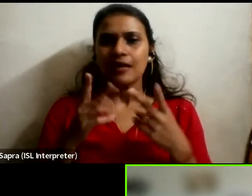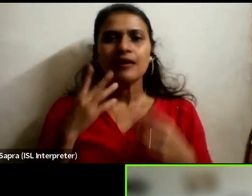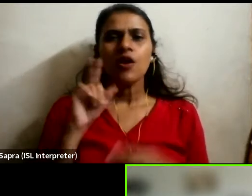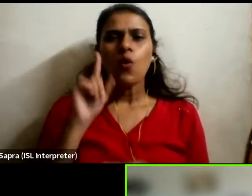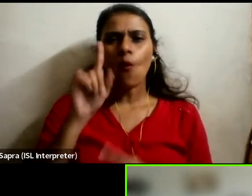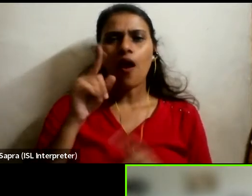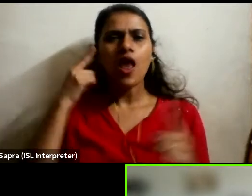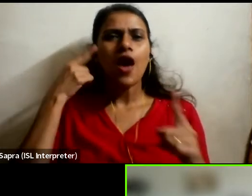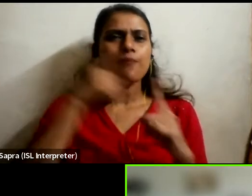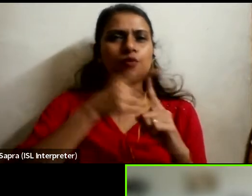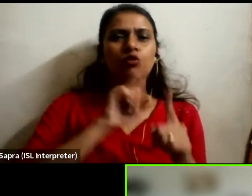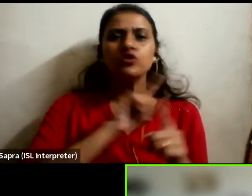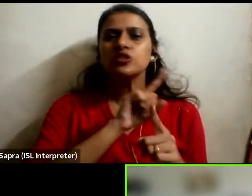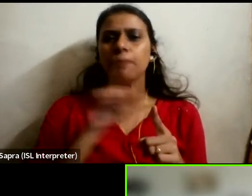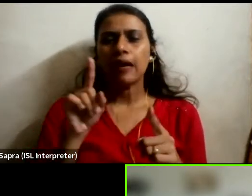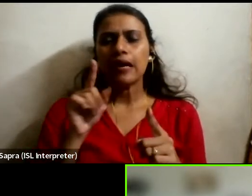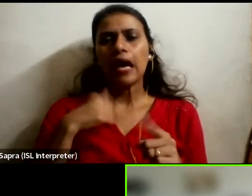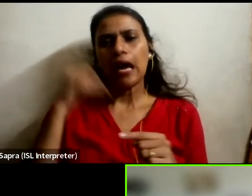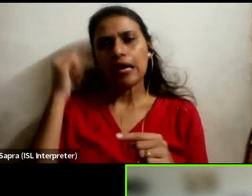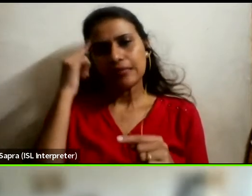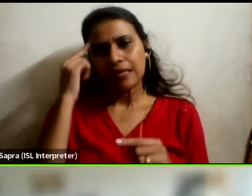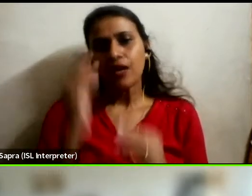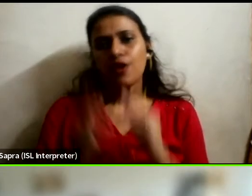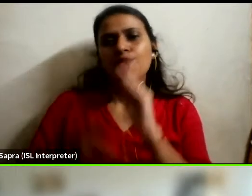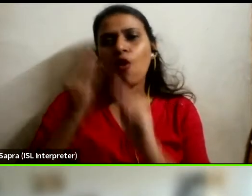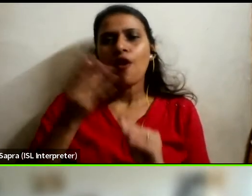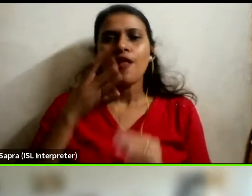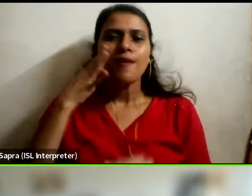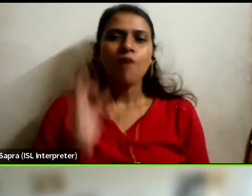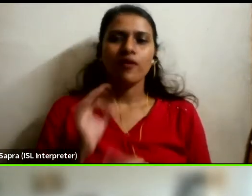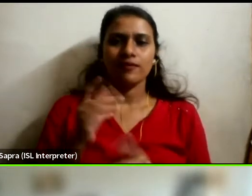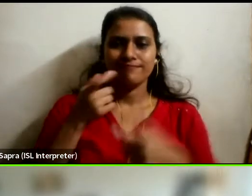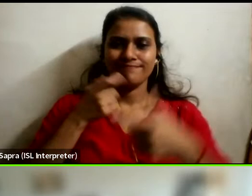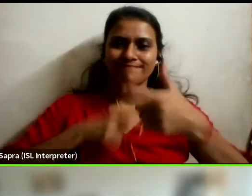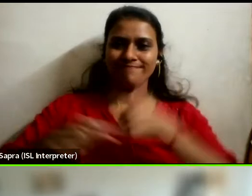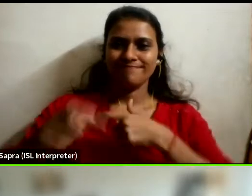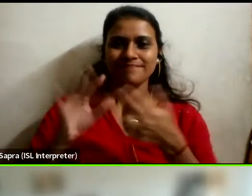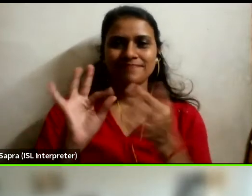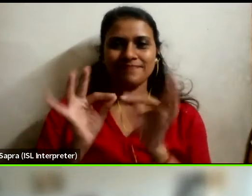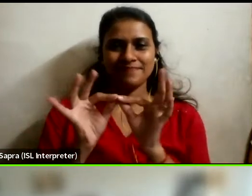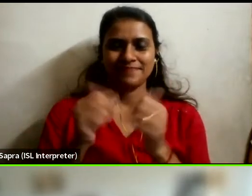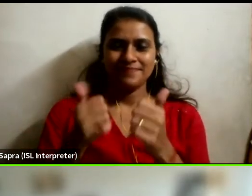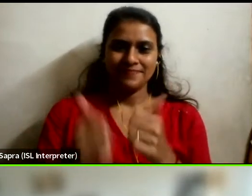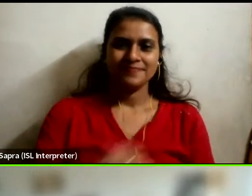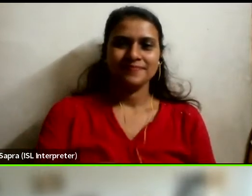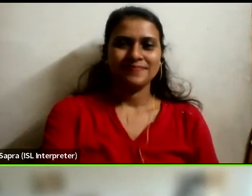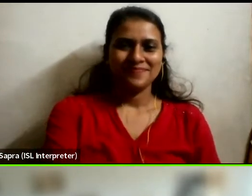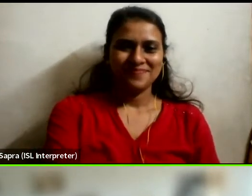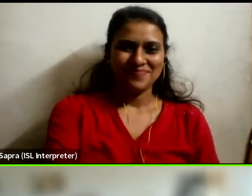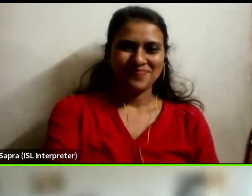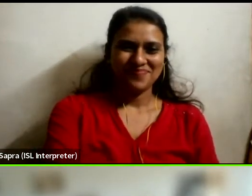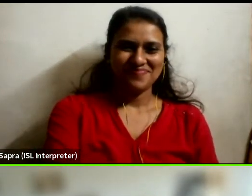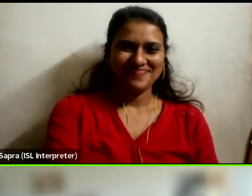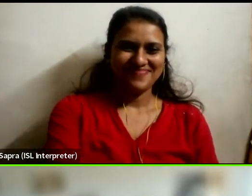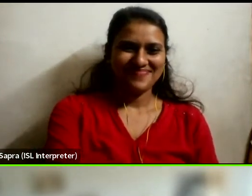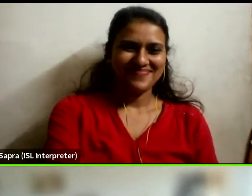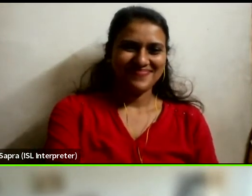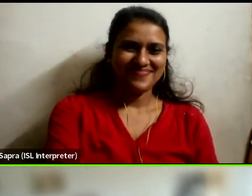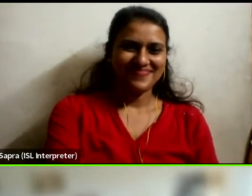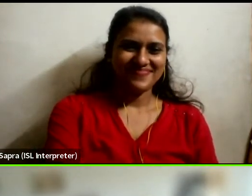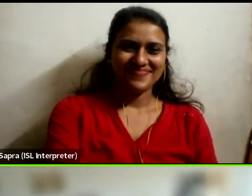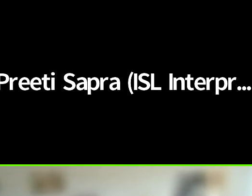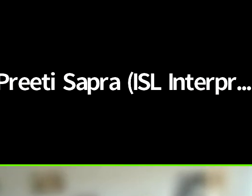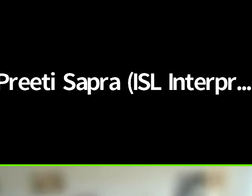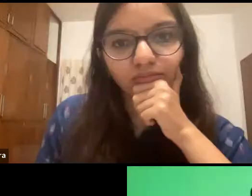but I think what's perhaps more important is thinking about secure multi-party computation and actually